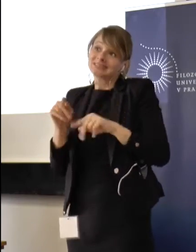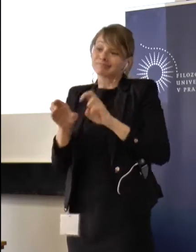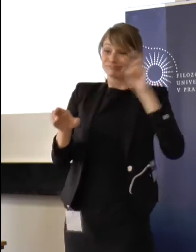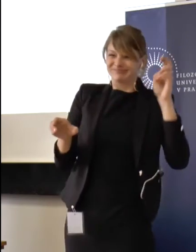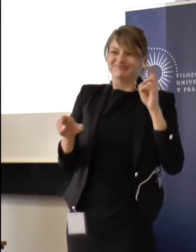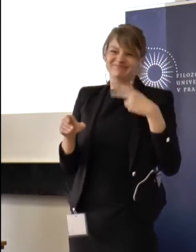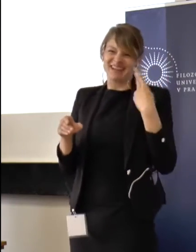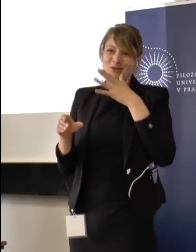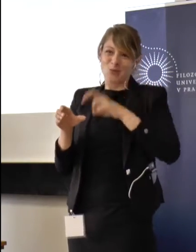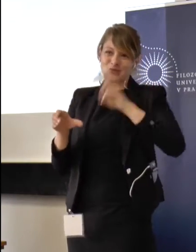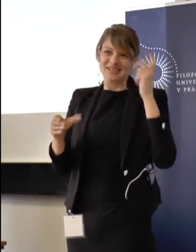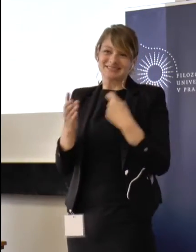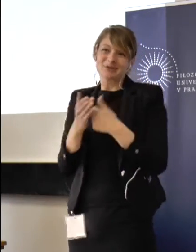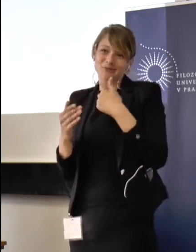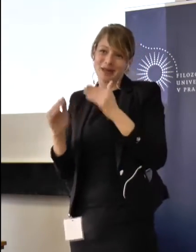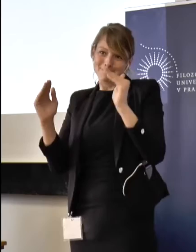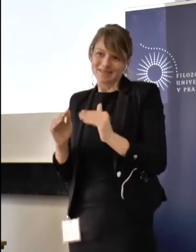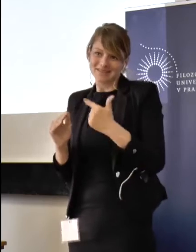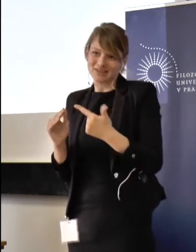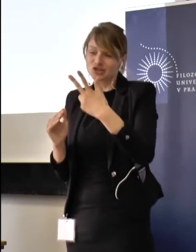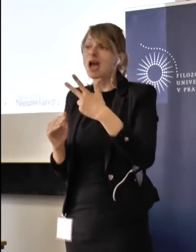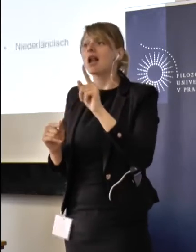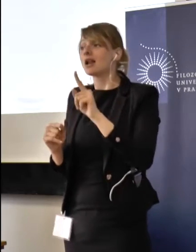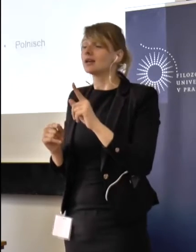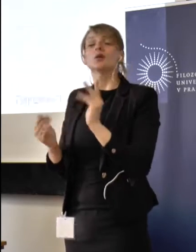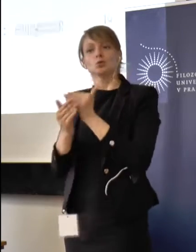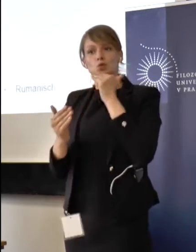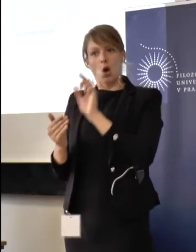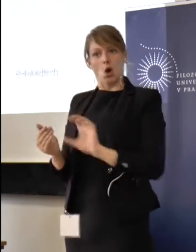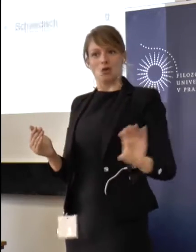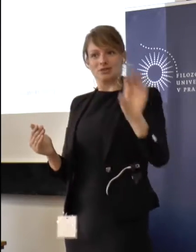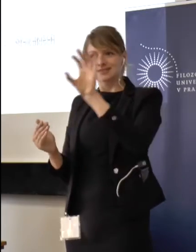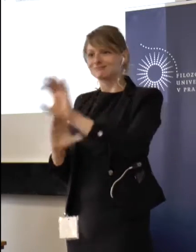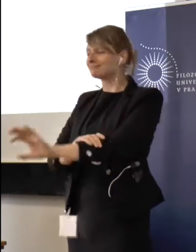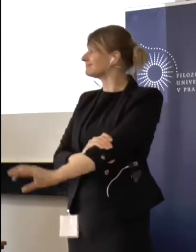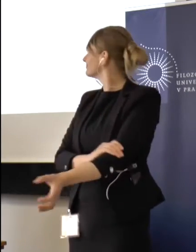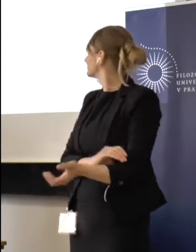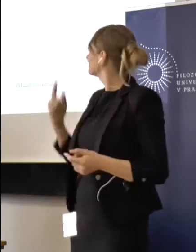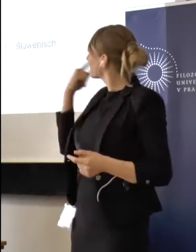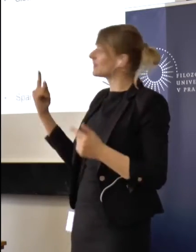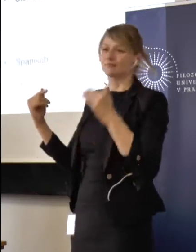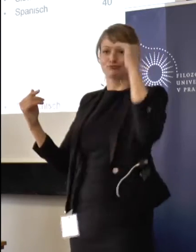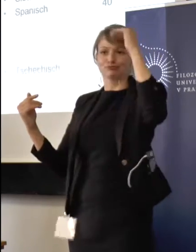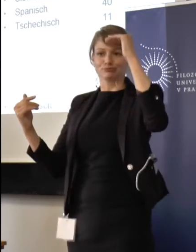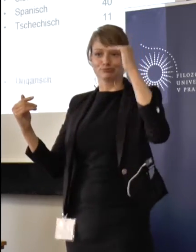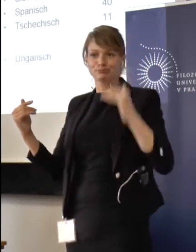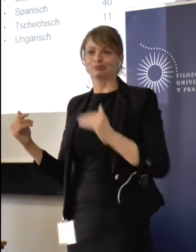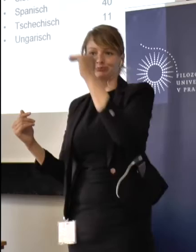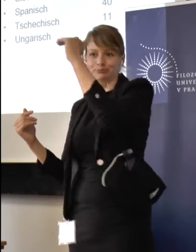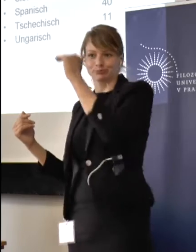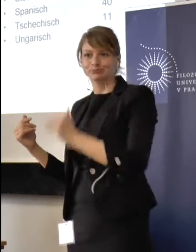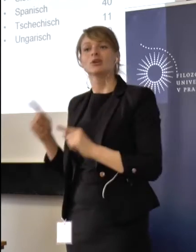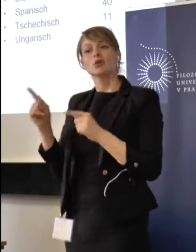4, 5, 6, 7, 8, 9, 10. 1, 2, 3, 4, 5, 6, 7, 8, 9, 10. 1, 2,